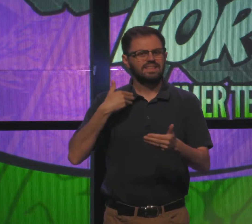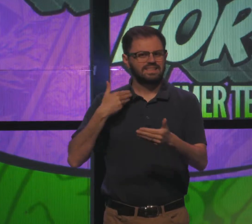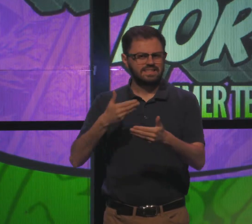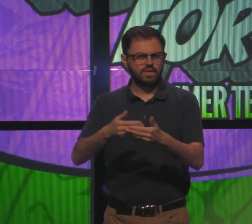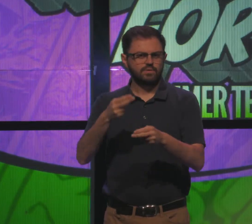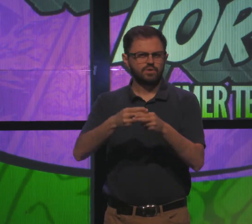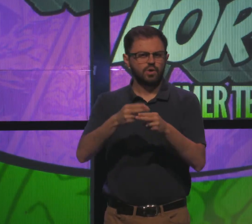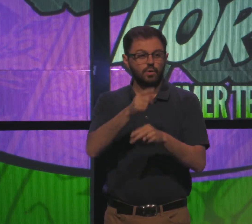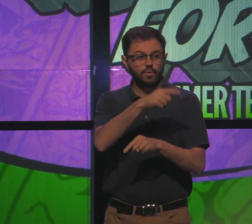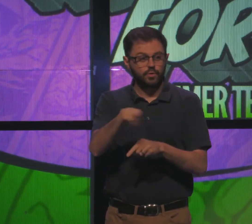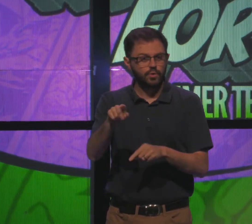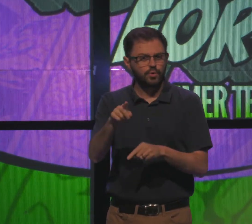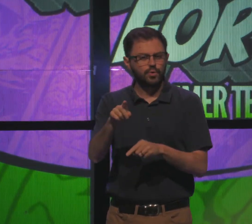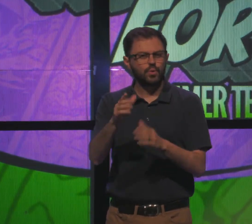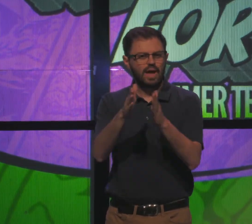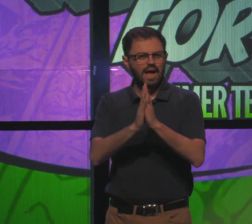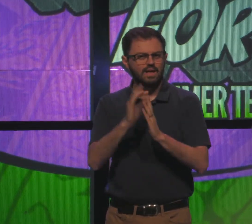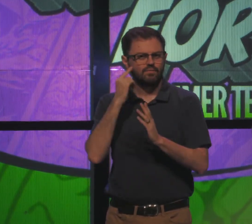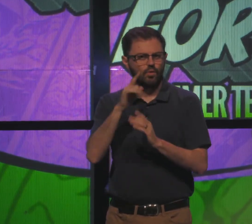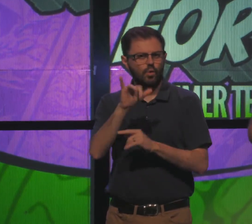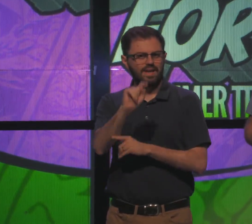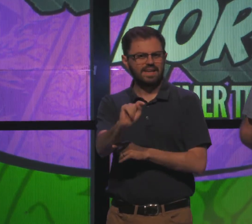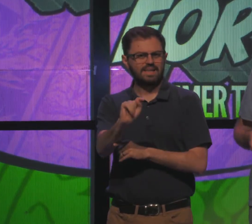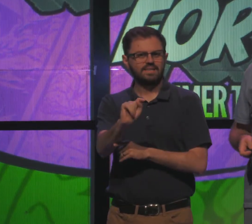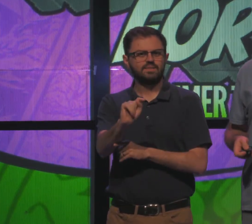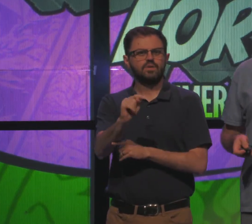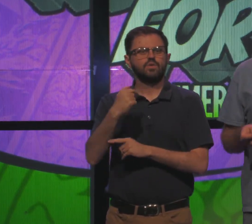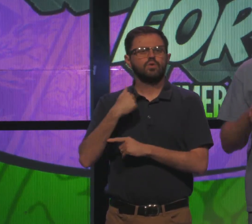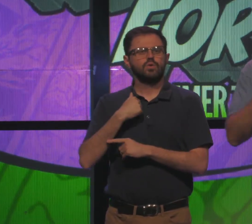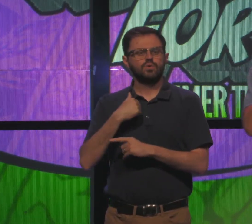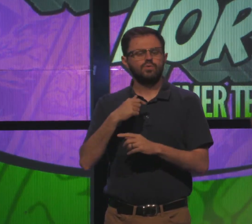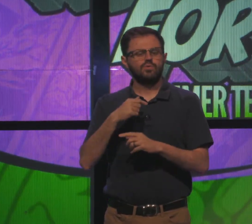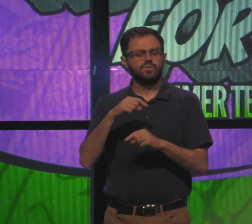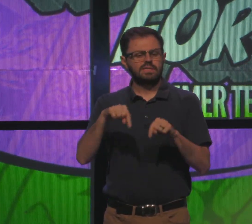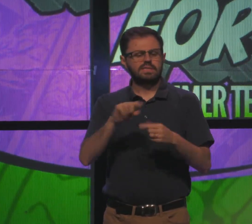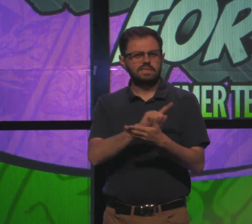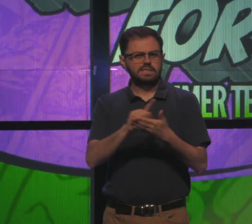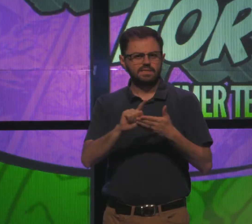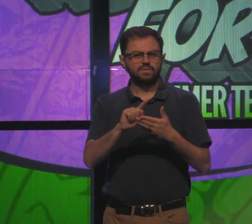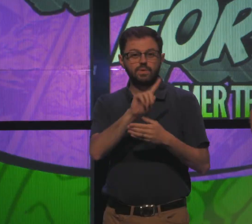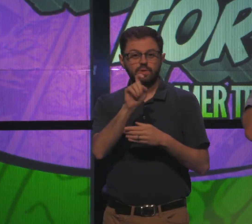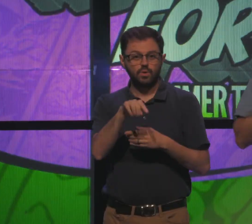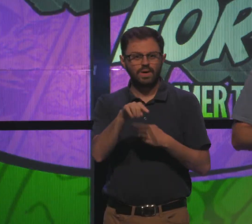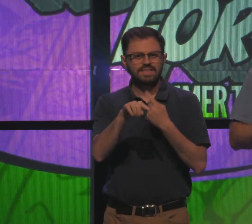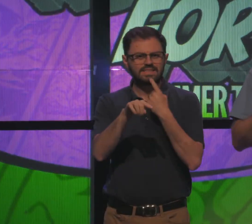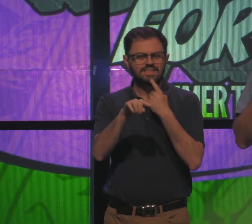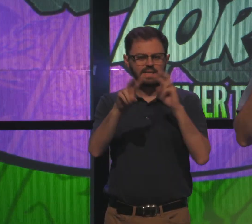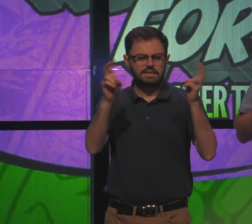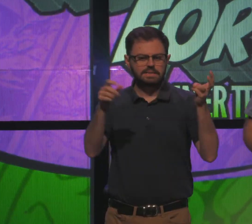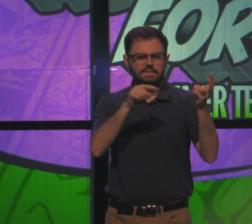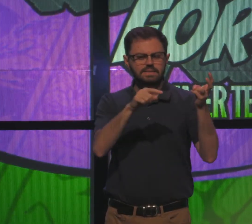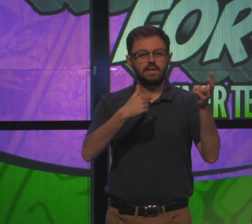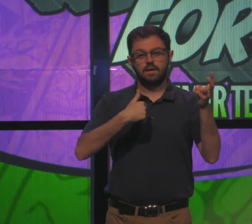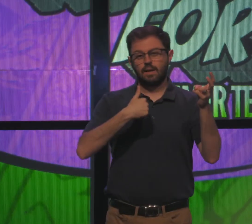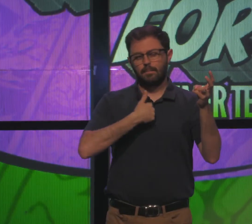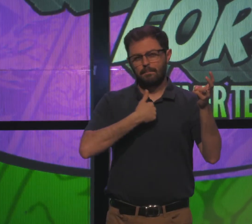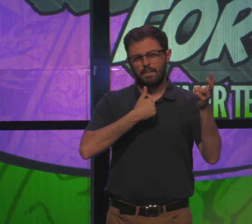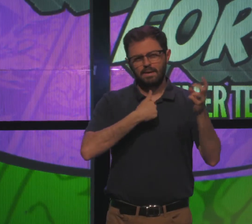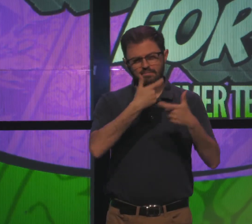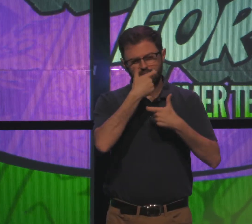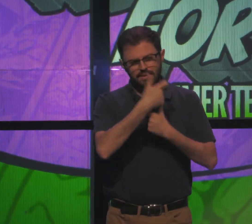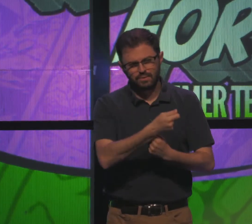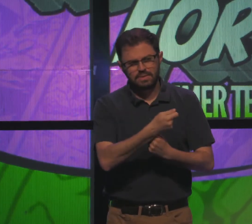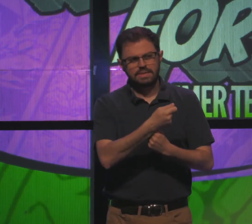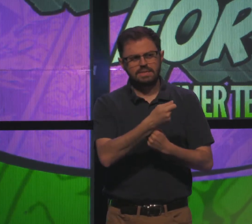have asked to talk about. And so this week I want to explore this question. This is exactly what it said. I'm interested in the tension